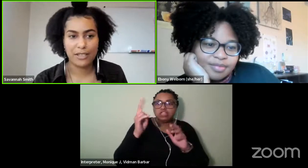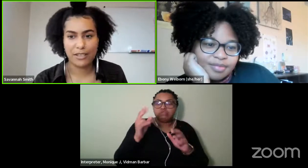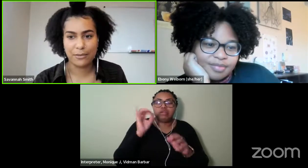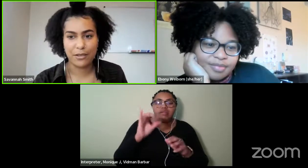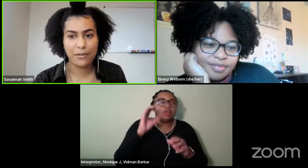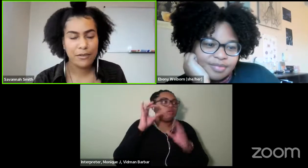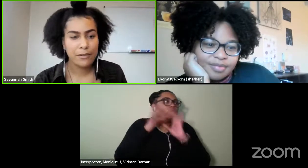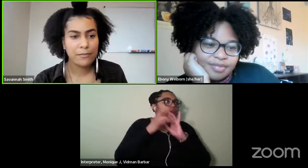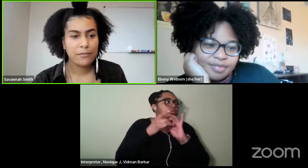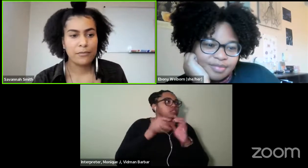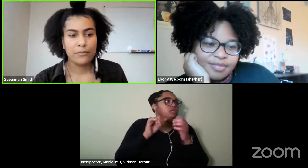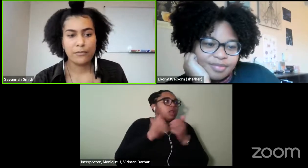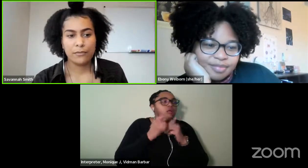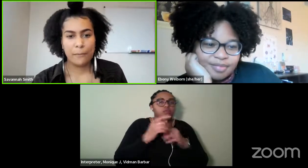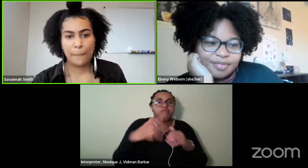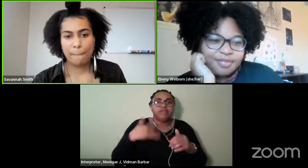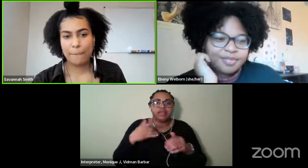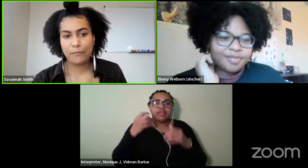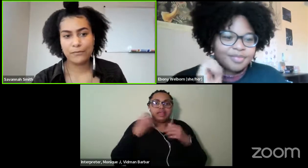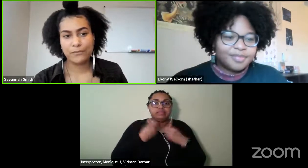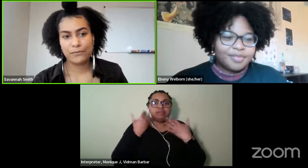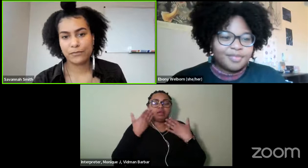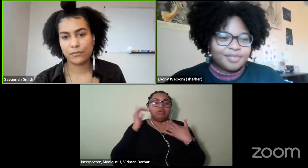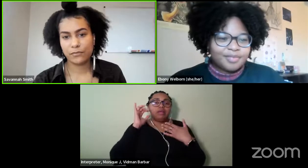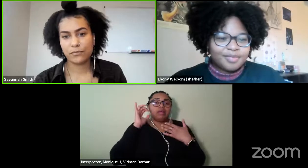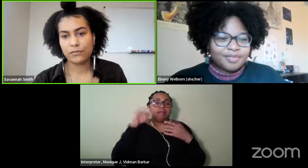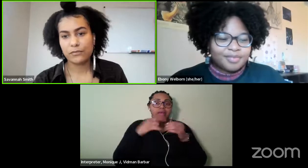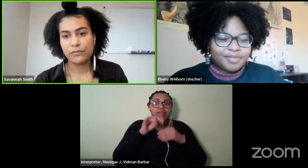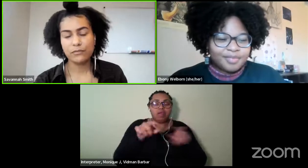this information as well.